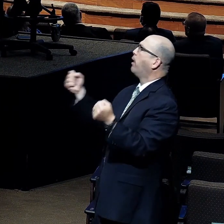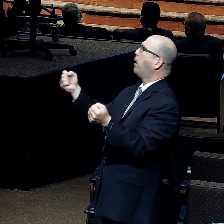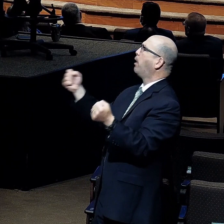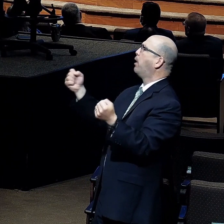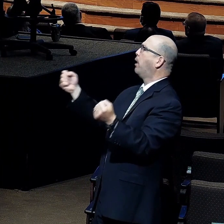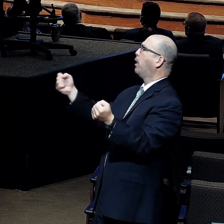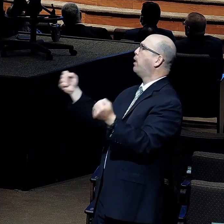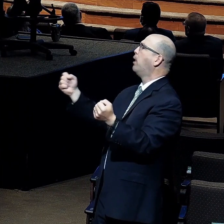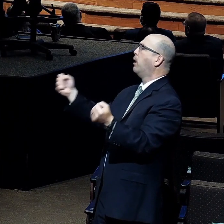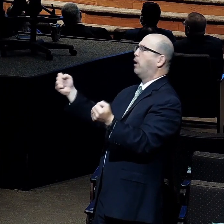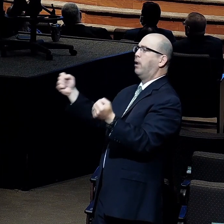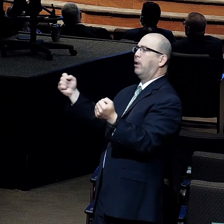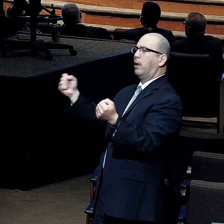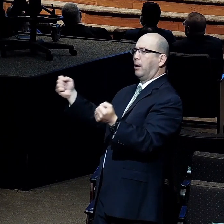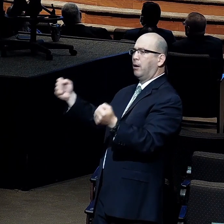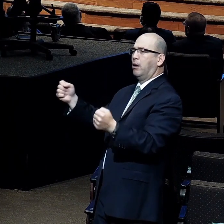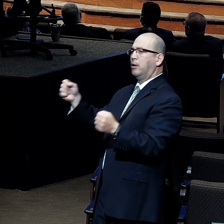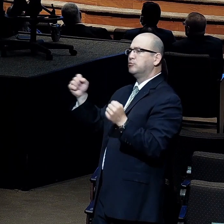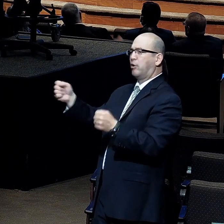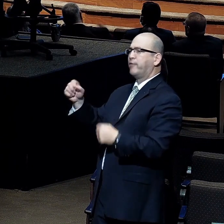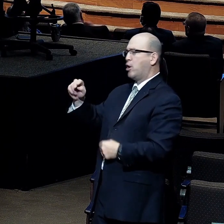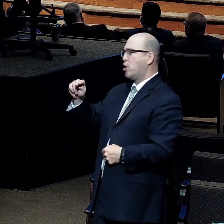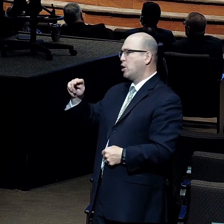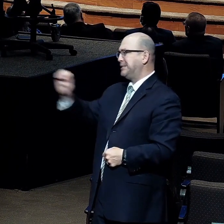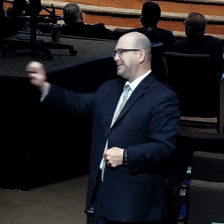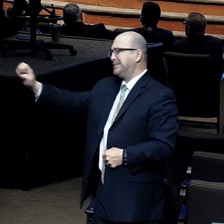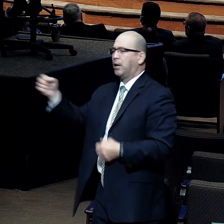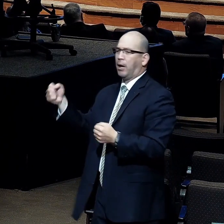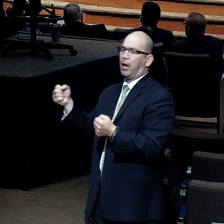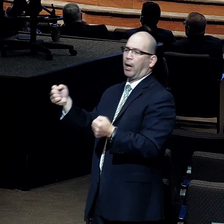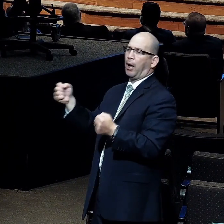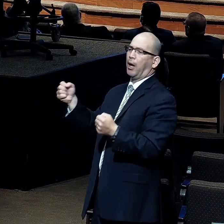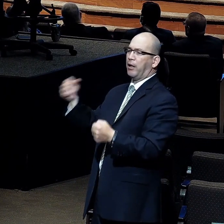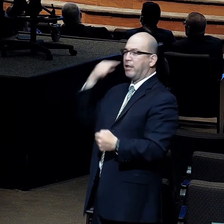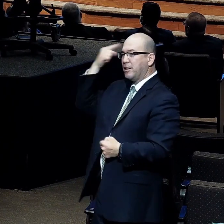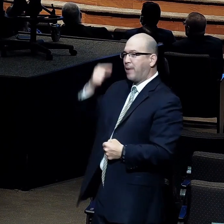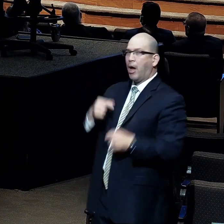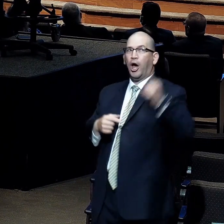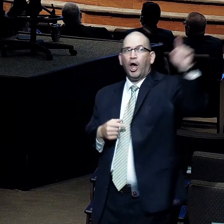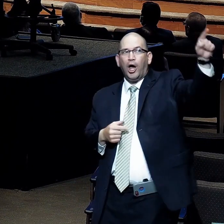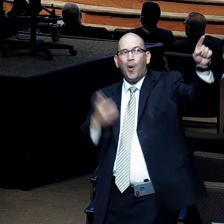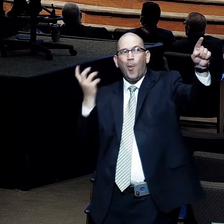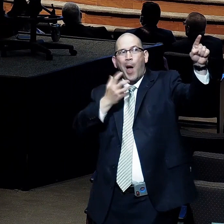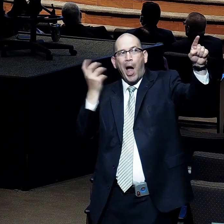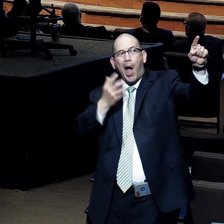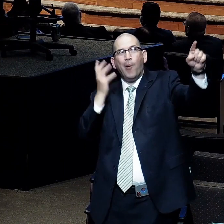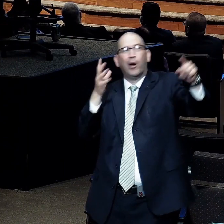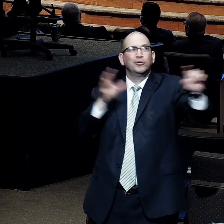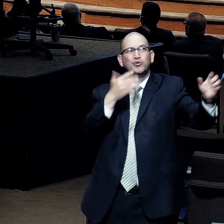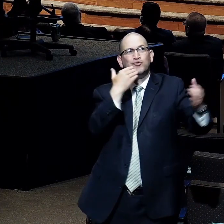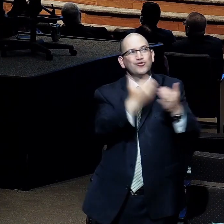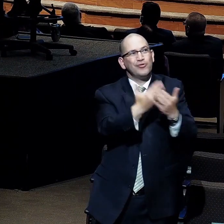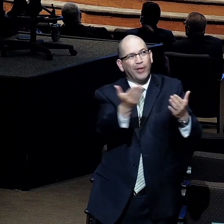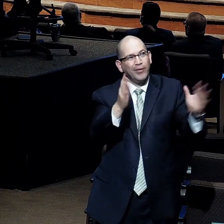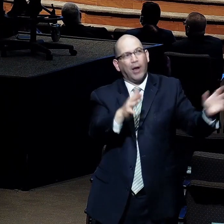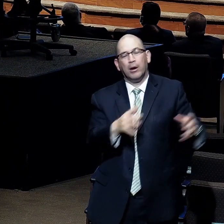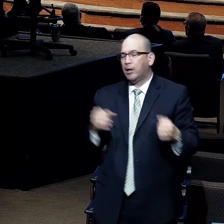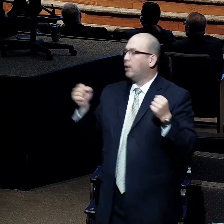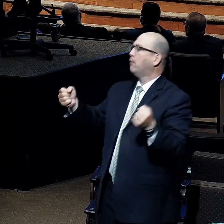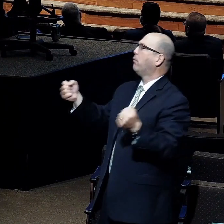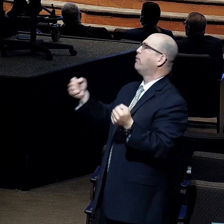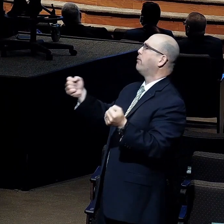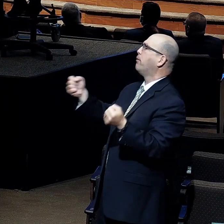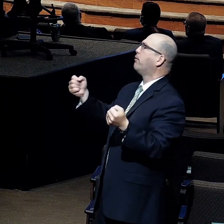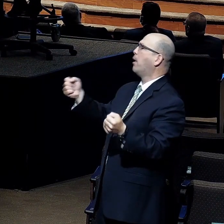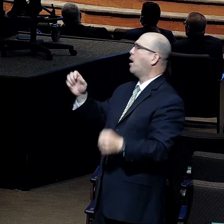or something. But I just keep driving. And I'm thinking, man, I'm going to Seattle, this is going to be awesome. Maybe I'm going to go do some cool stuff in Washington. And I'm going to end up